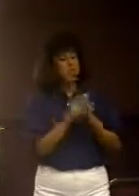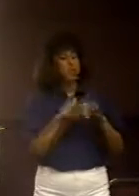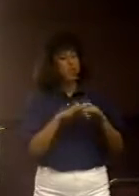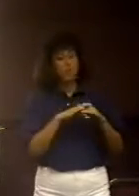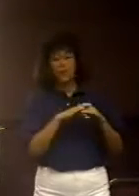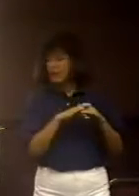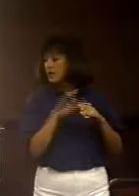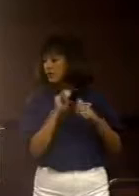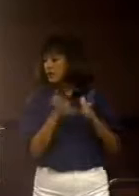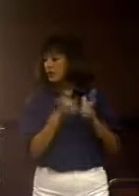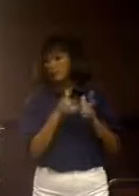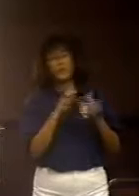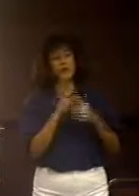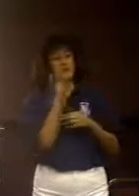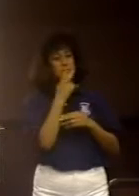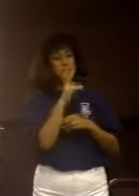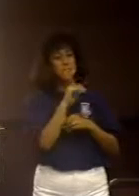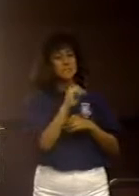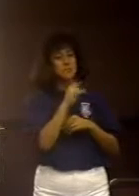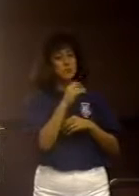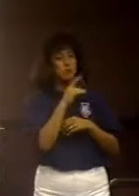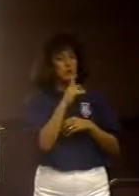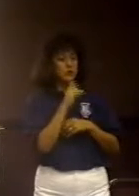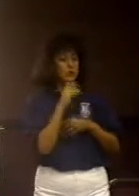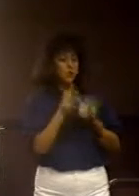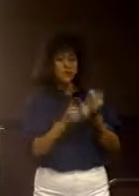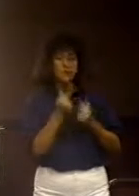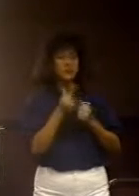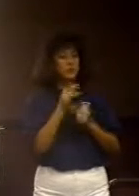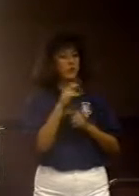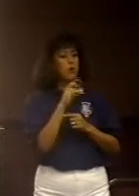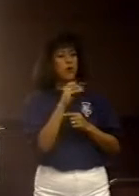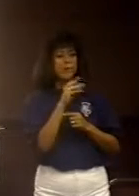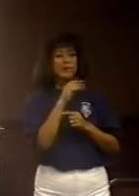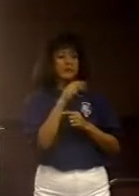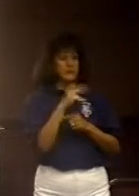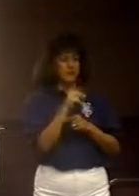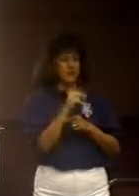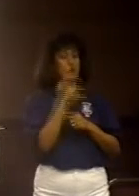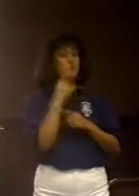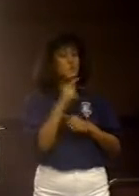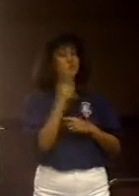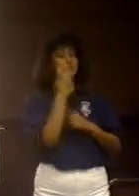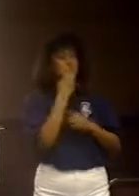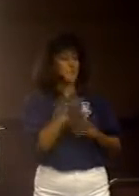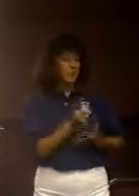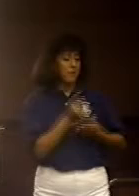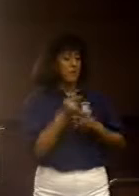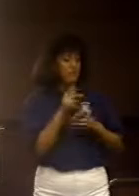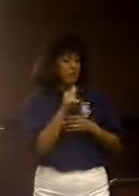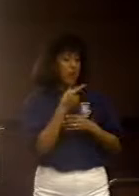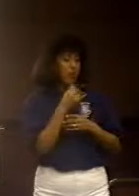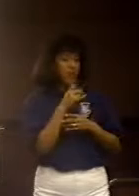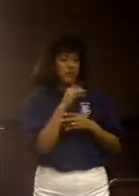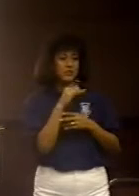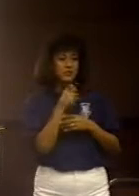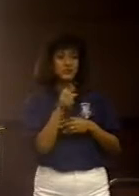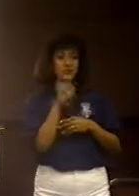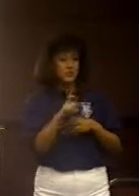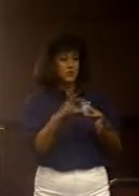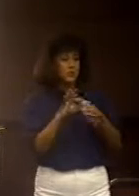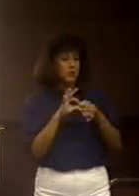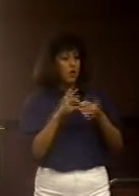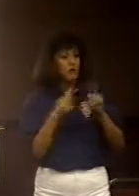Disorders, which is the most prominent journal for speech and language pathologists. And when you are a speech and language pathologist, you need to belong